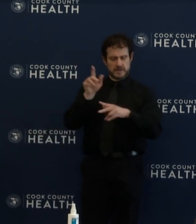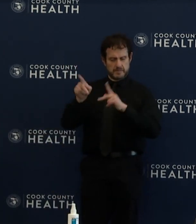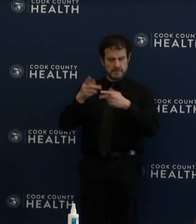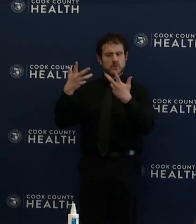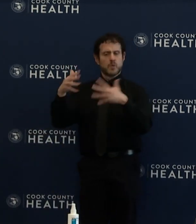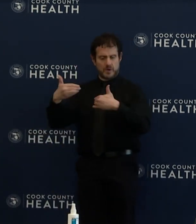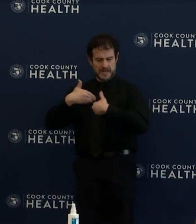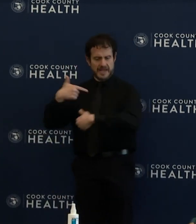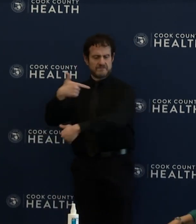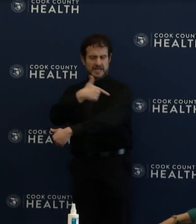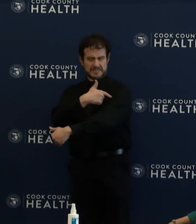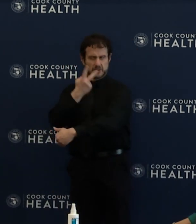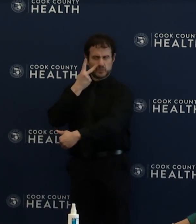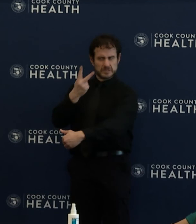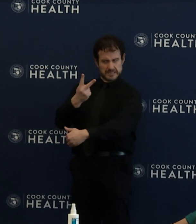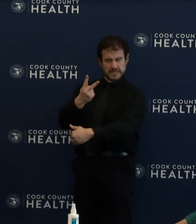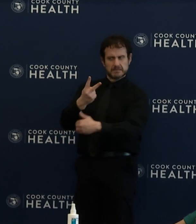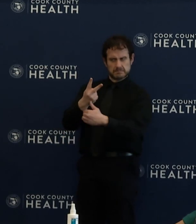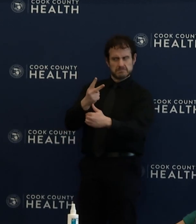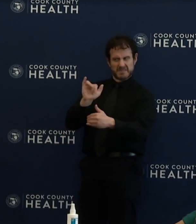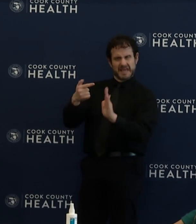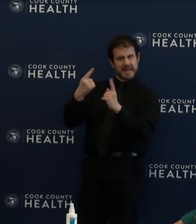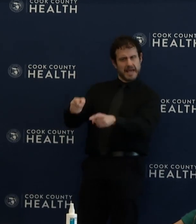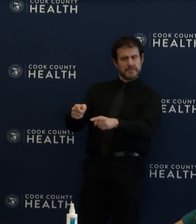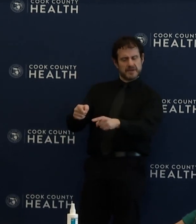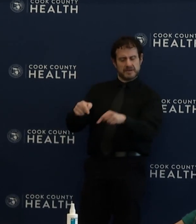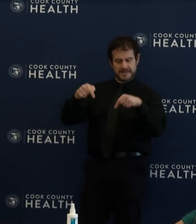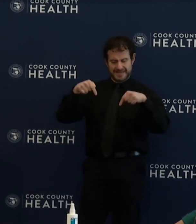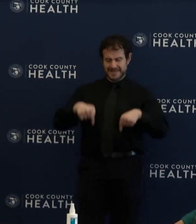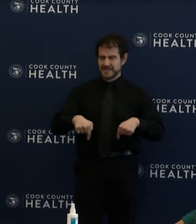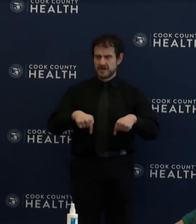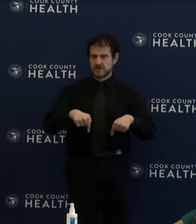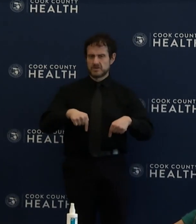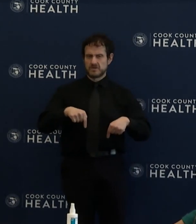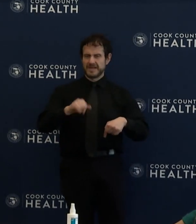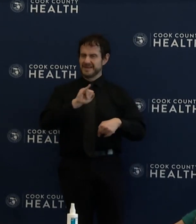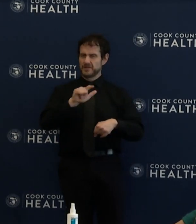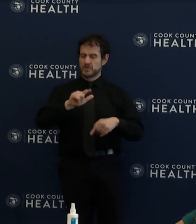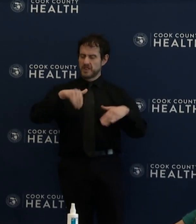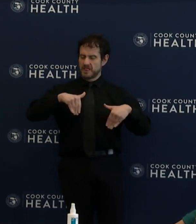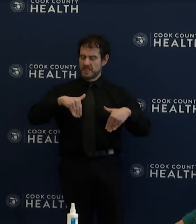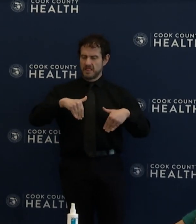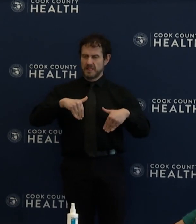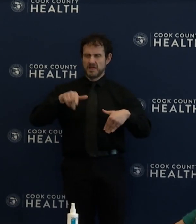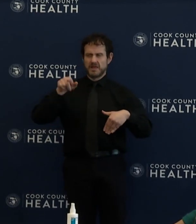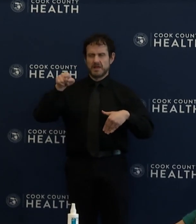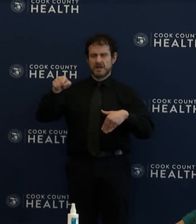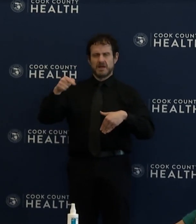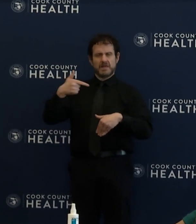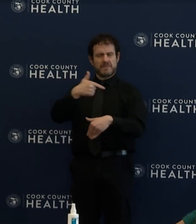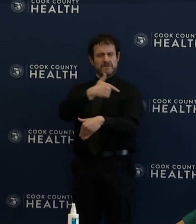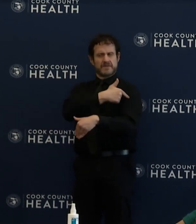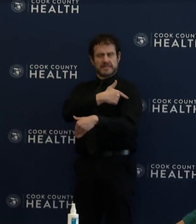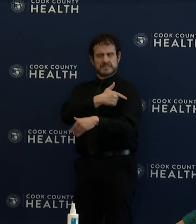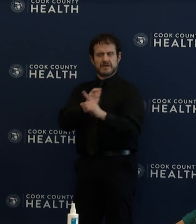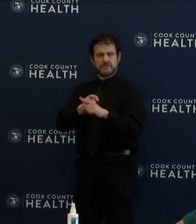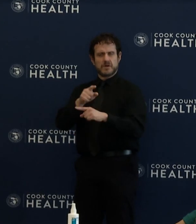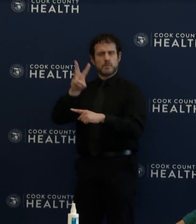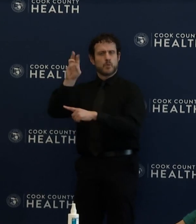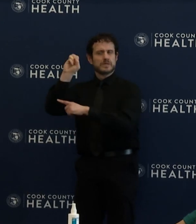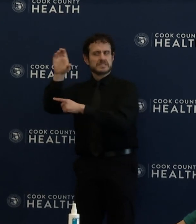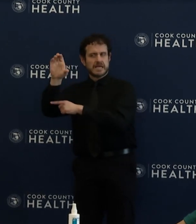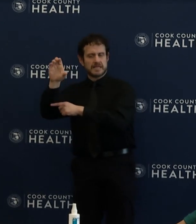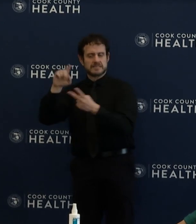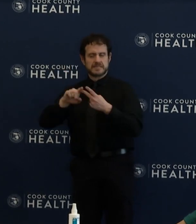getting vaccinated farther from here, and the vaccine is coming from Wisconsin and Michigan. So